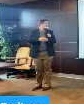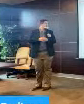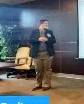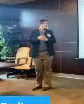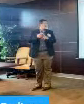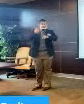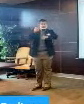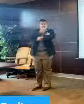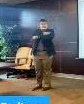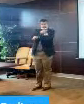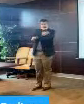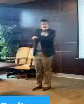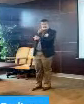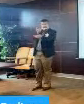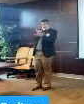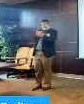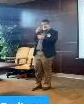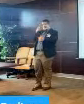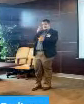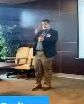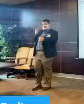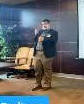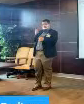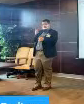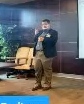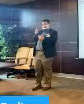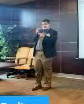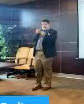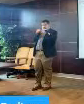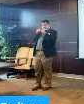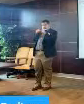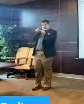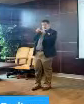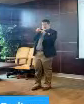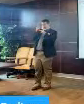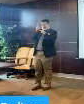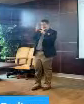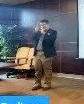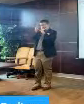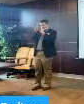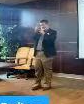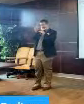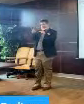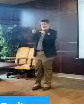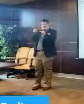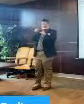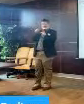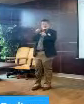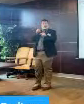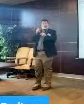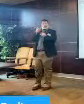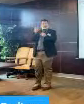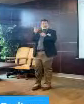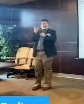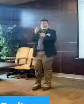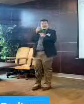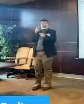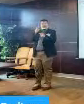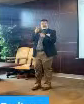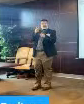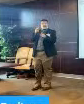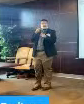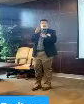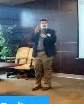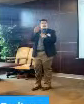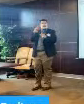From the vaccination front, we're seeing that we did inch up 0.1% at 40.5% compared to last year. You can see the ballot